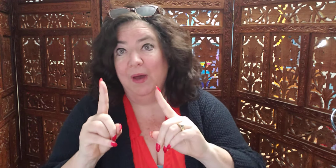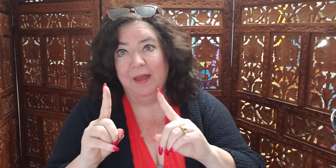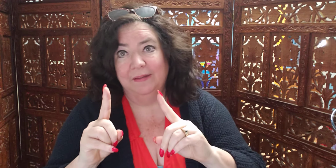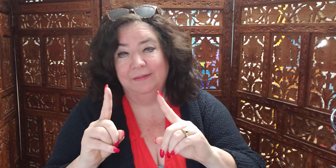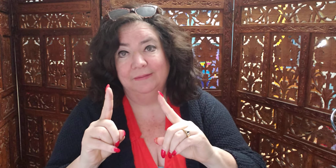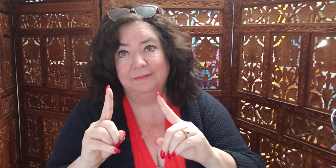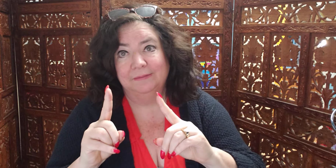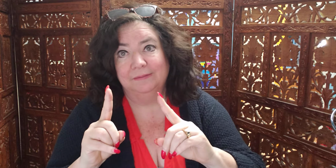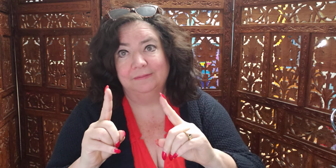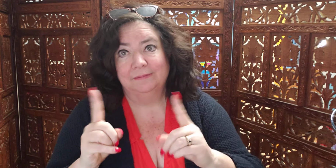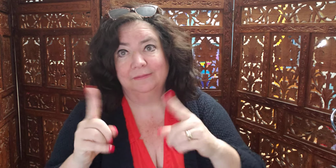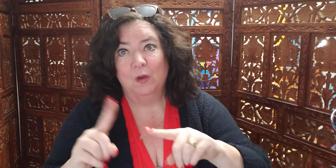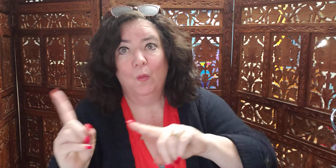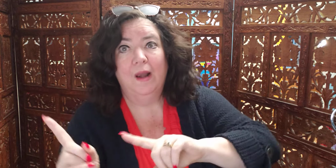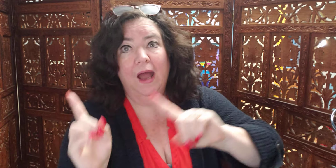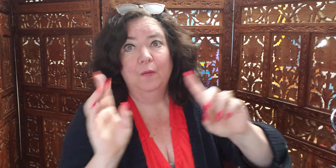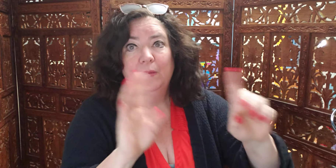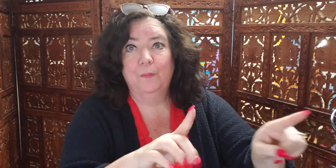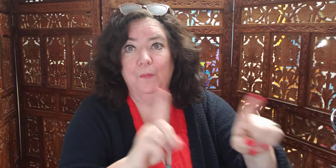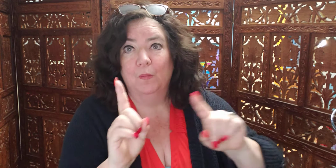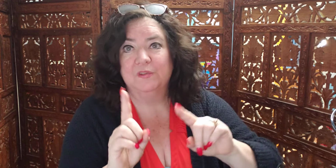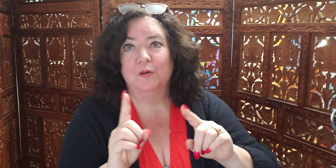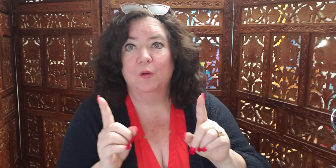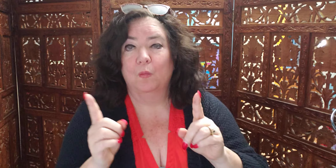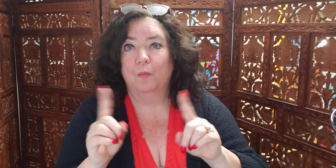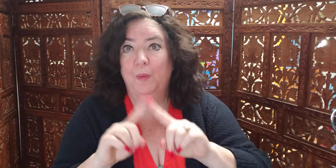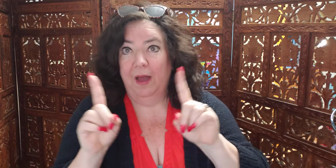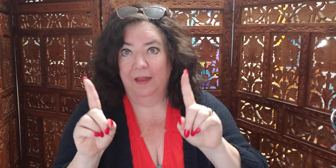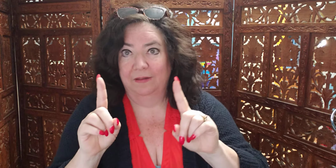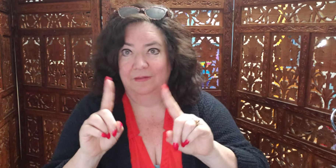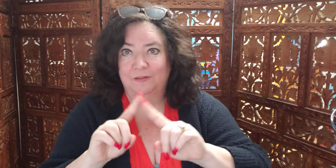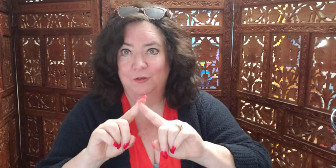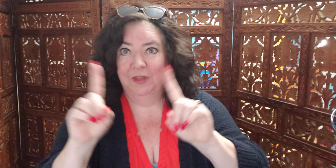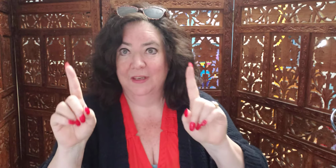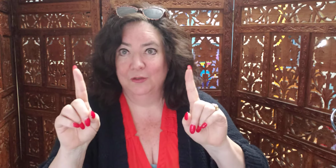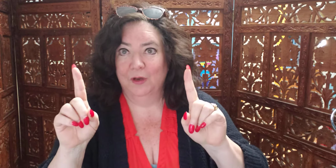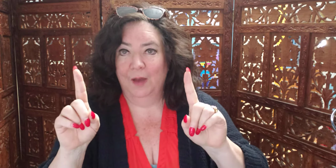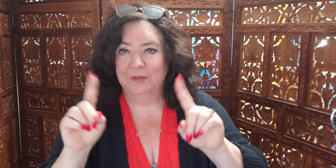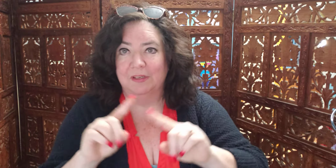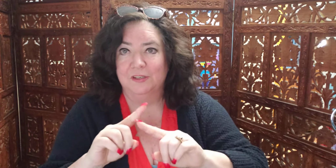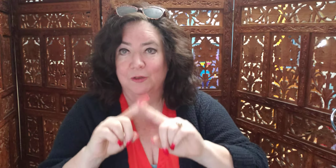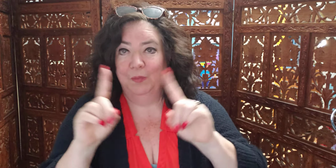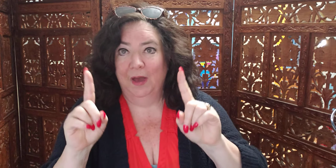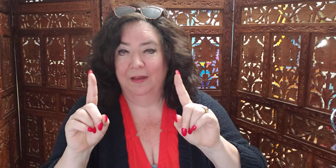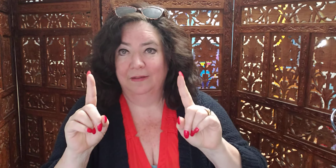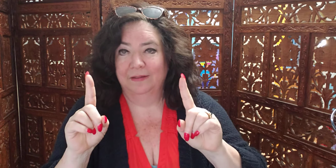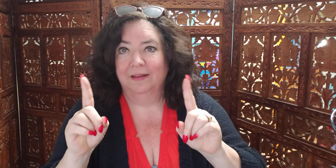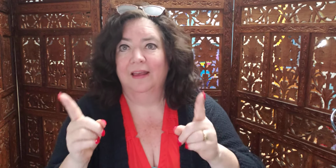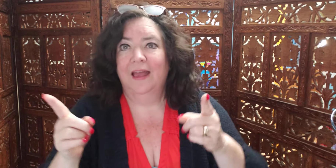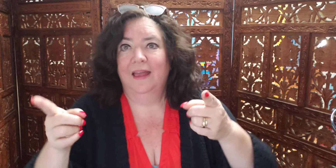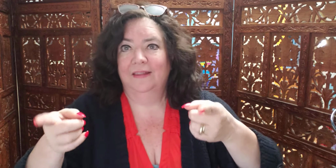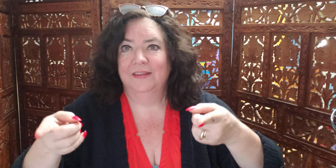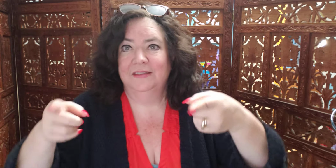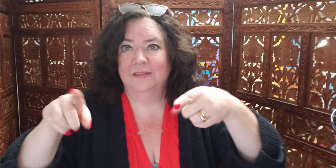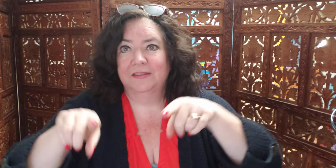But when I went, but two things are opposite each other. But this is the sign